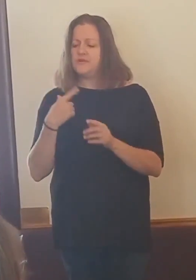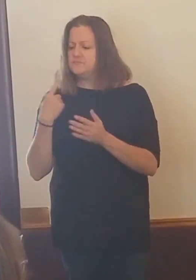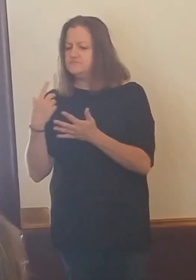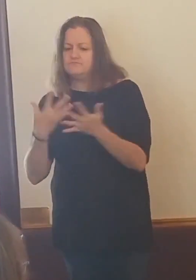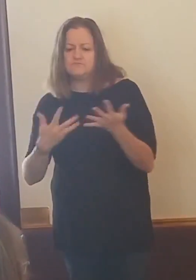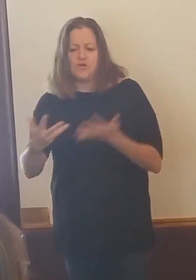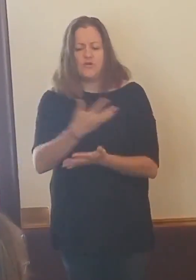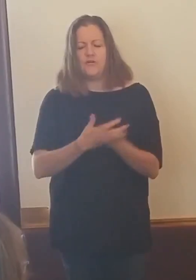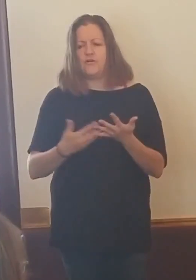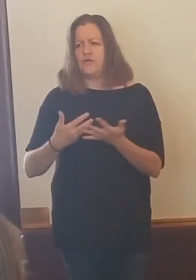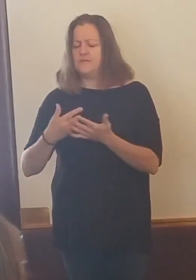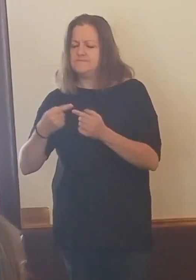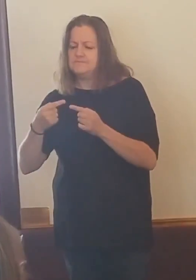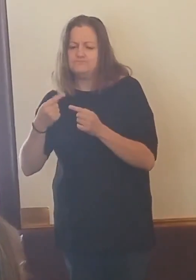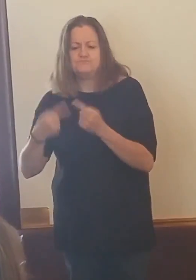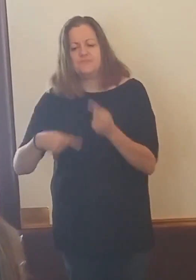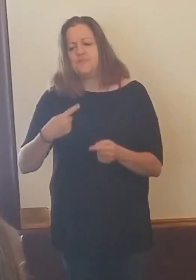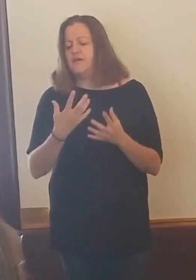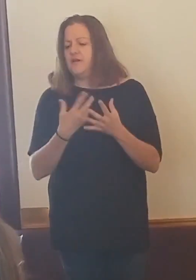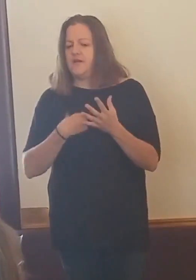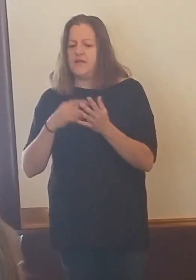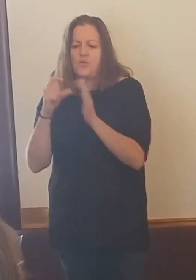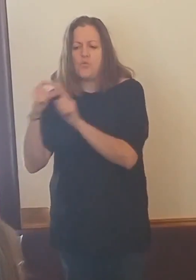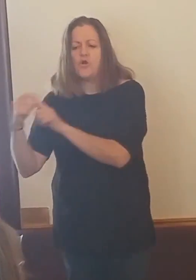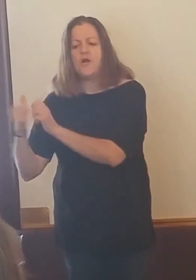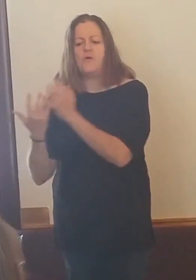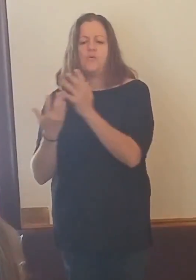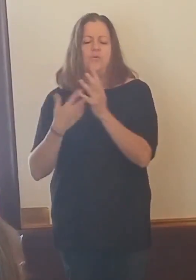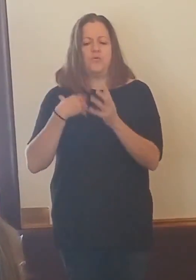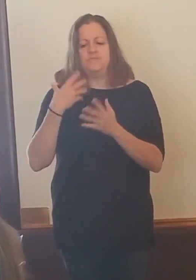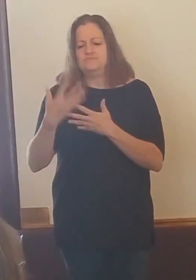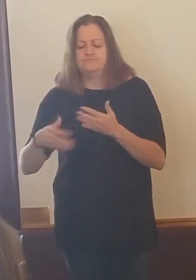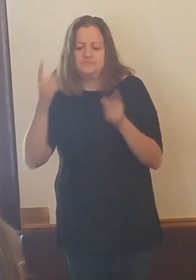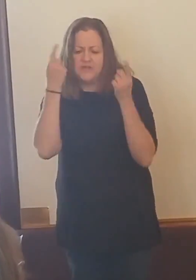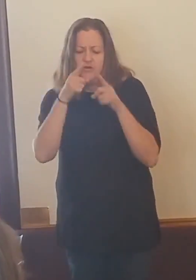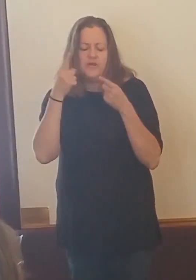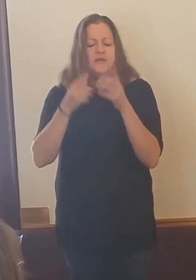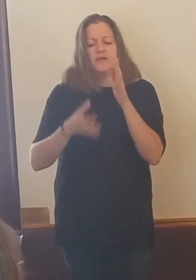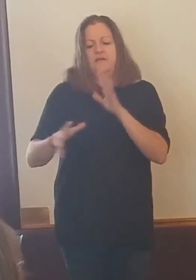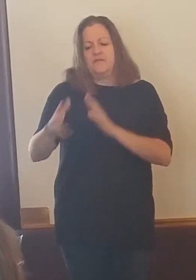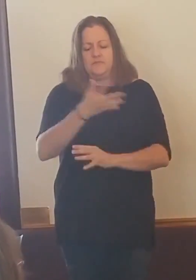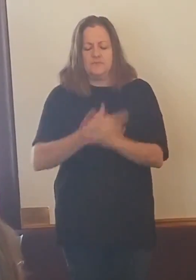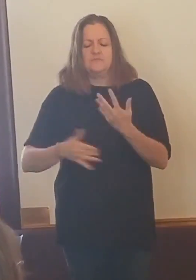arguments and disagreements with wording and things like that, the